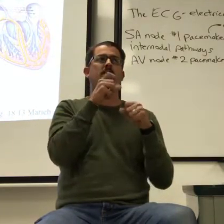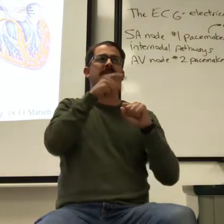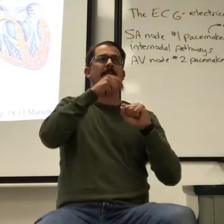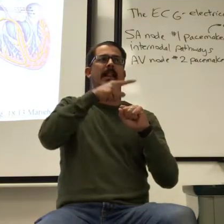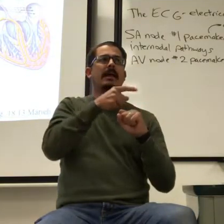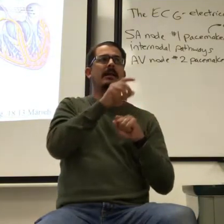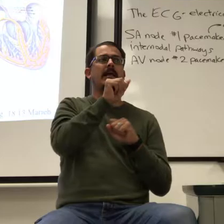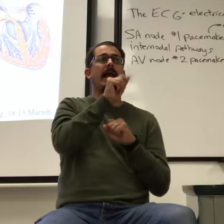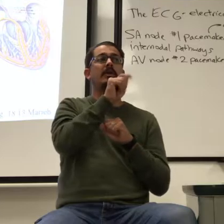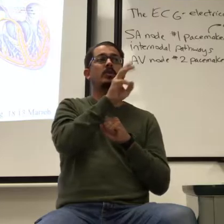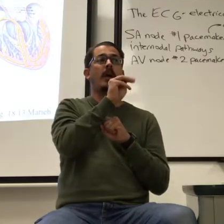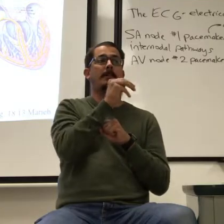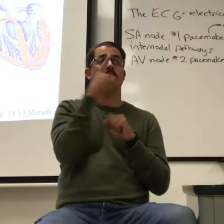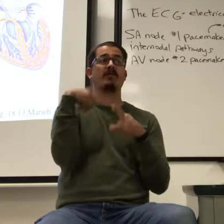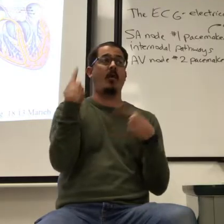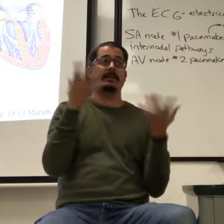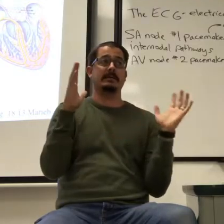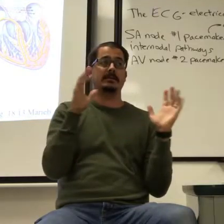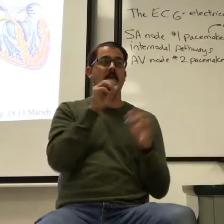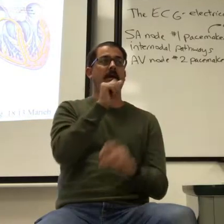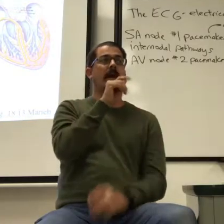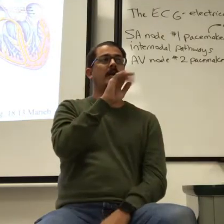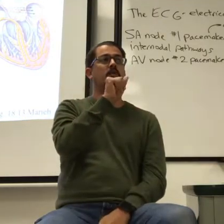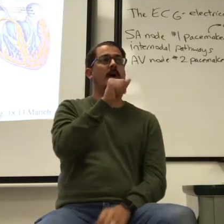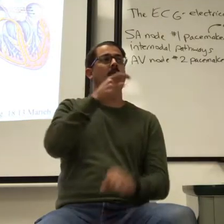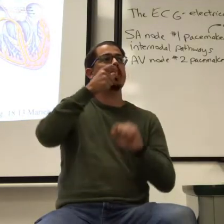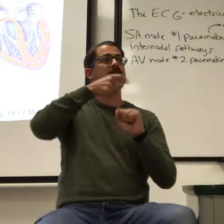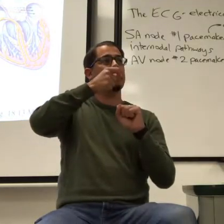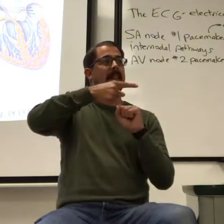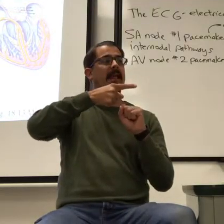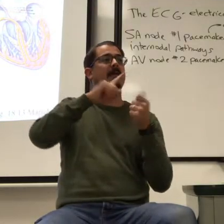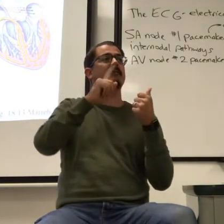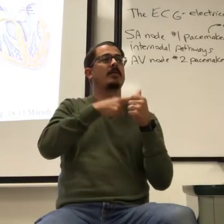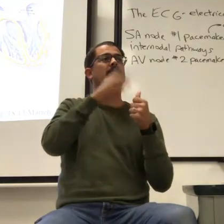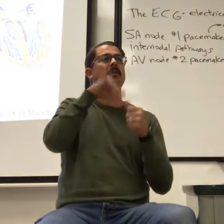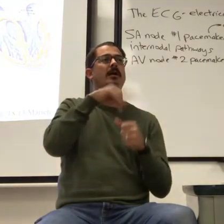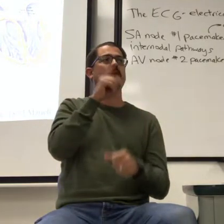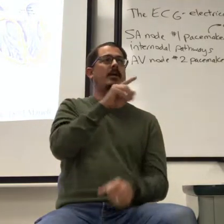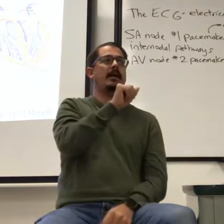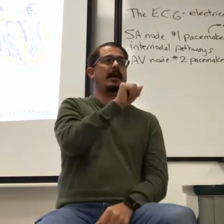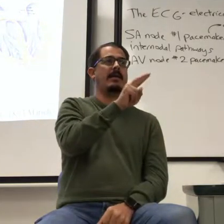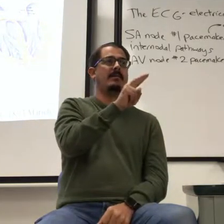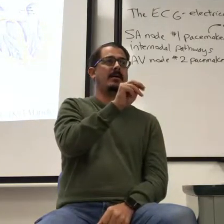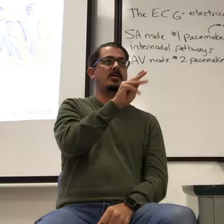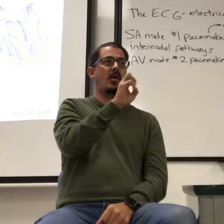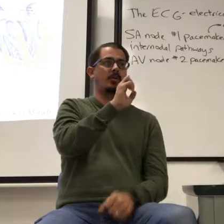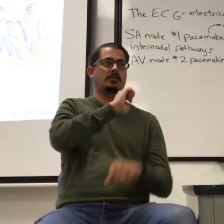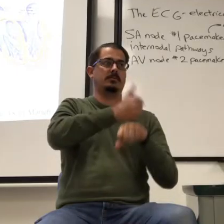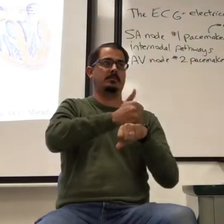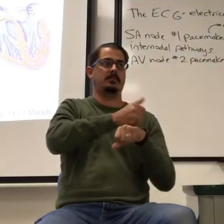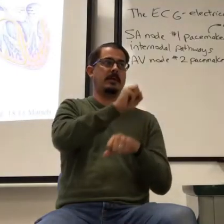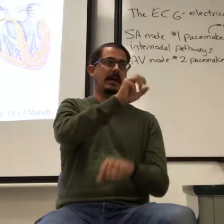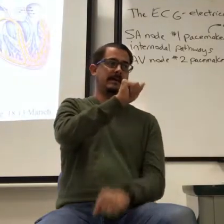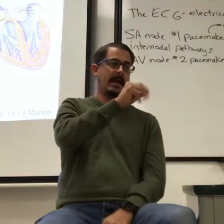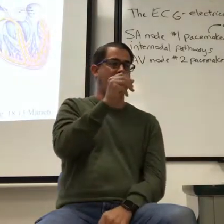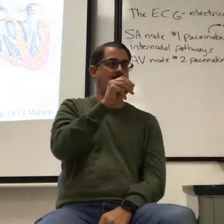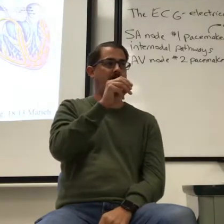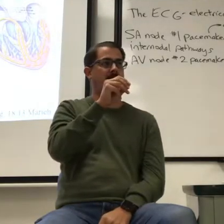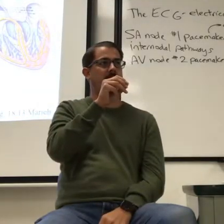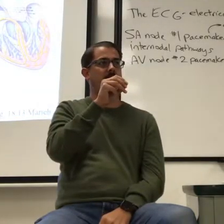stimulate the atria. So the atria are stimulated first, because that's where the AV nodes are located, the SA and the AV nodes